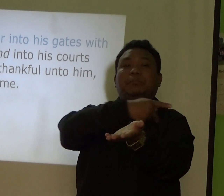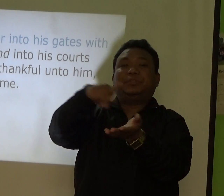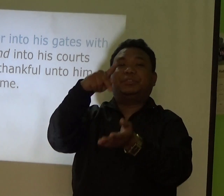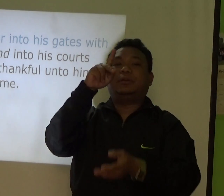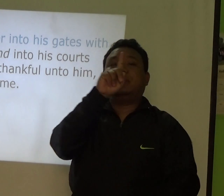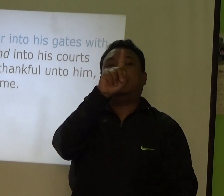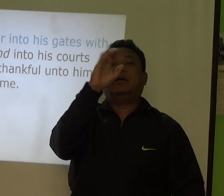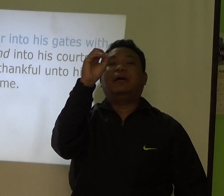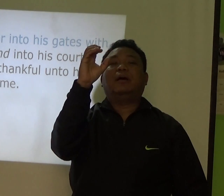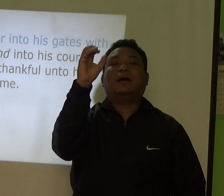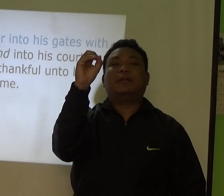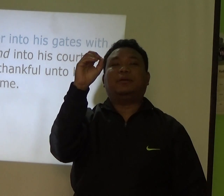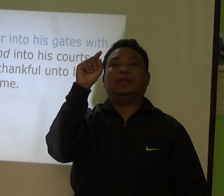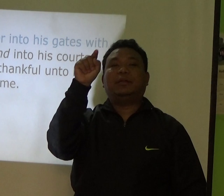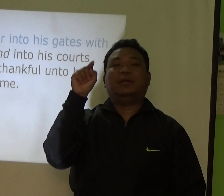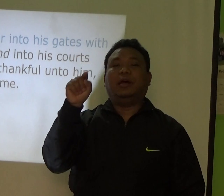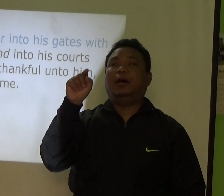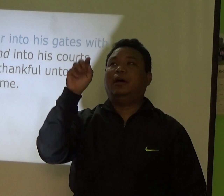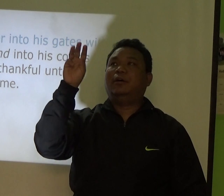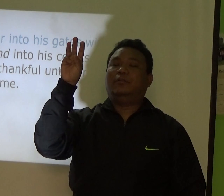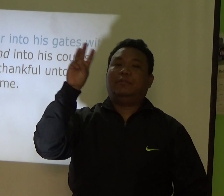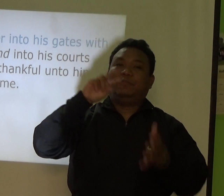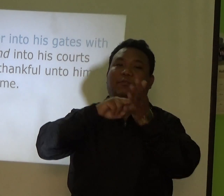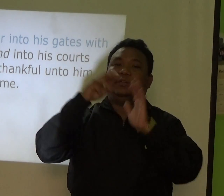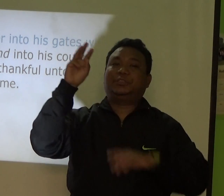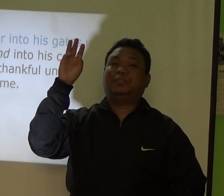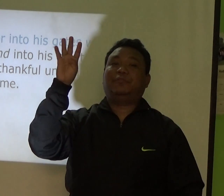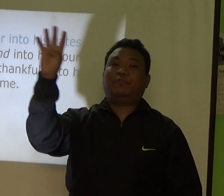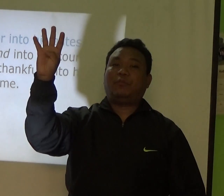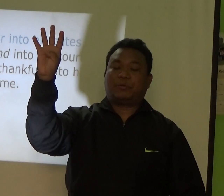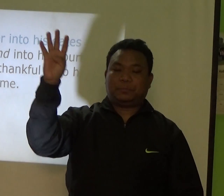Psalms 100, verse 4.